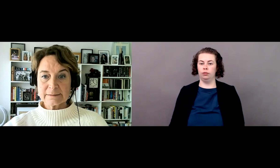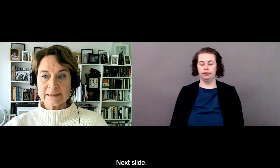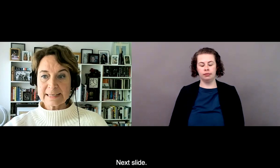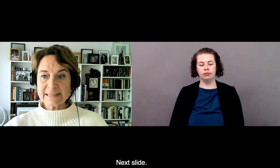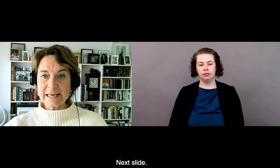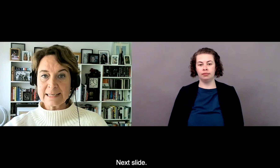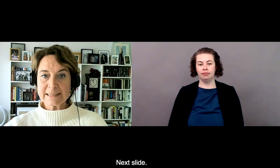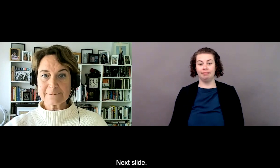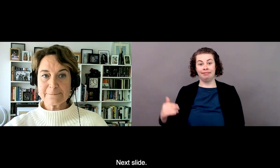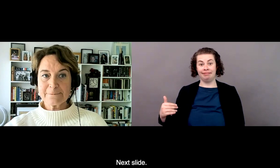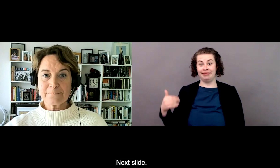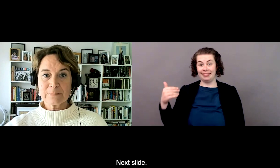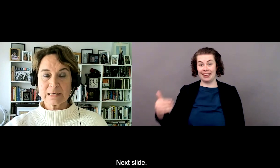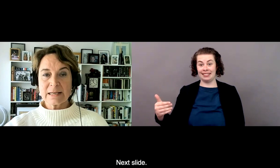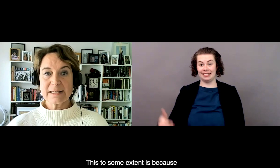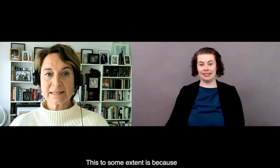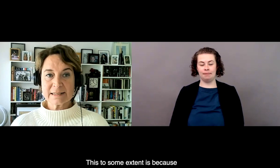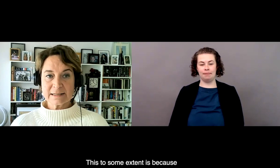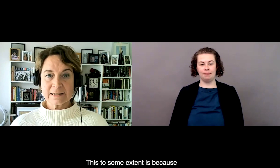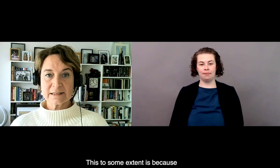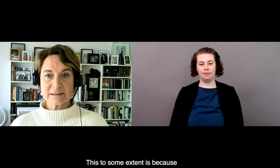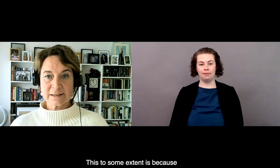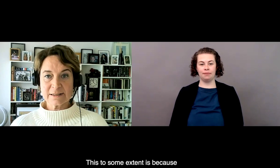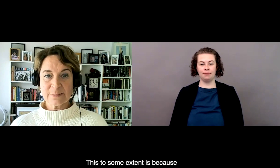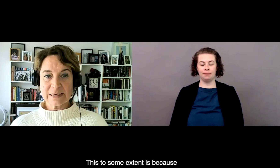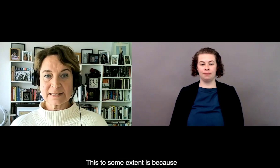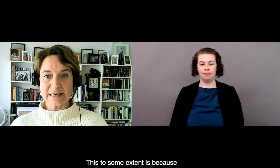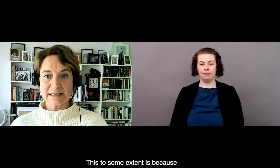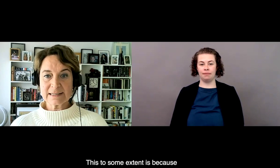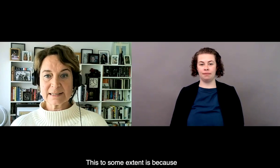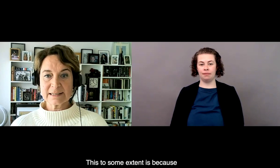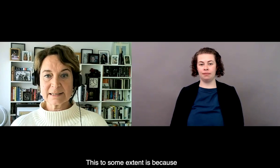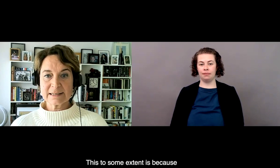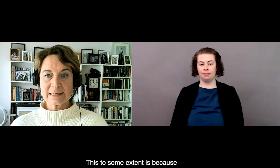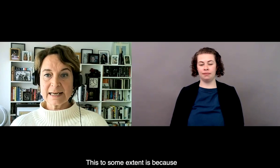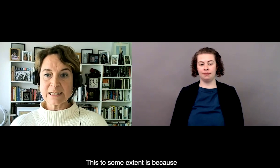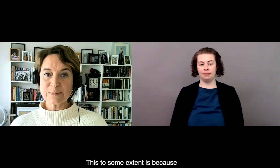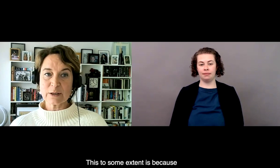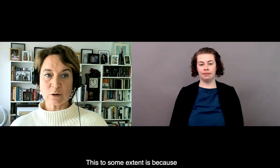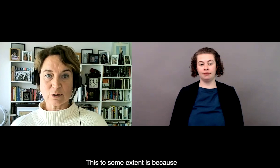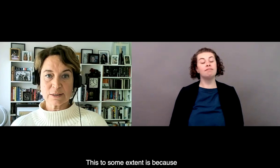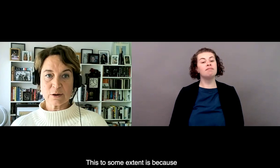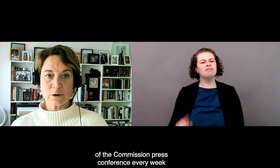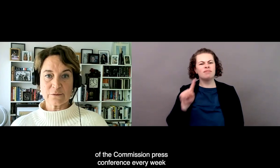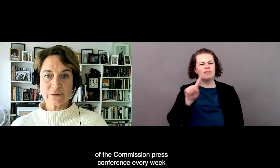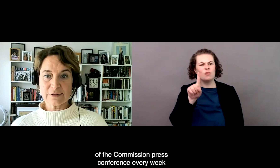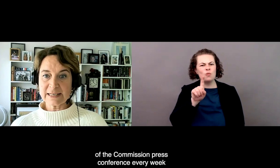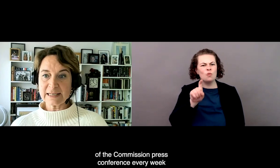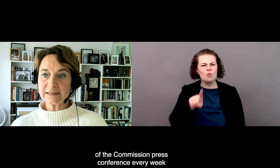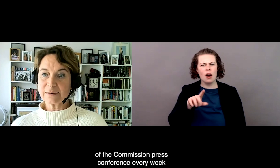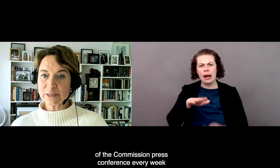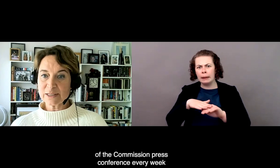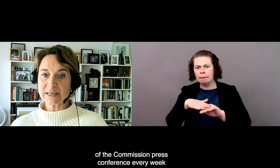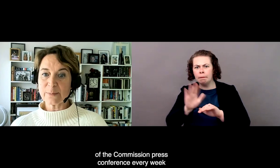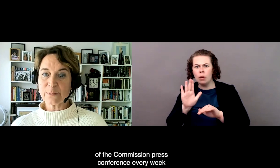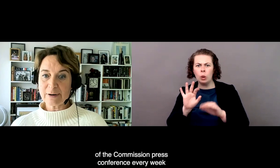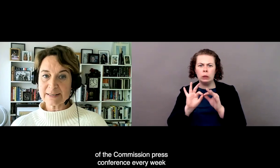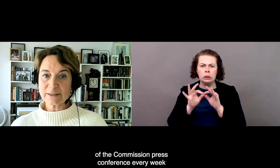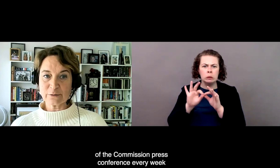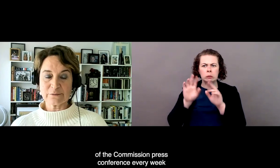Next slide. This, to some extent, is because of the Commission press